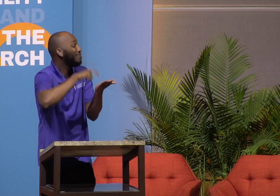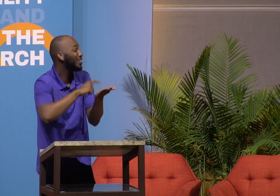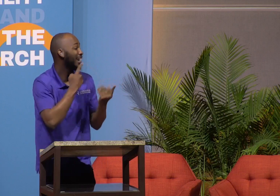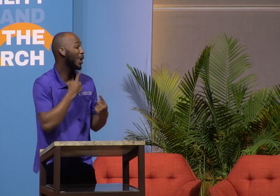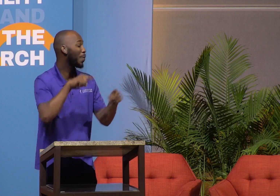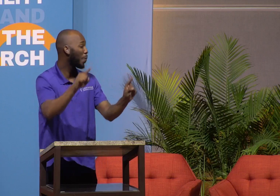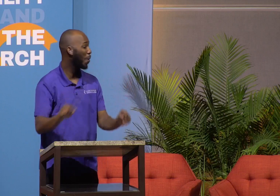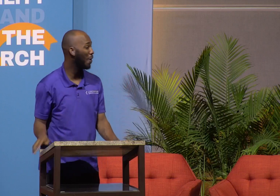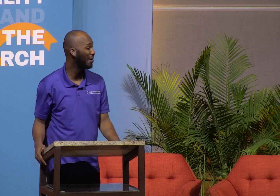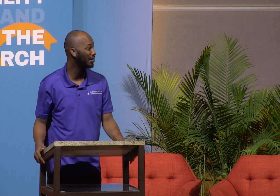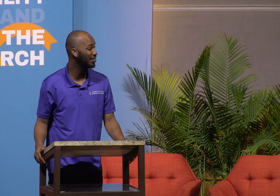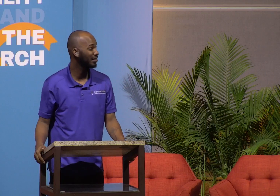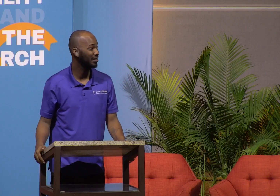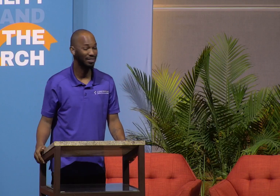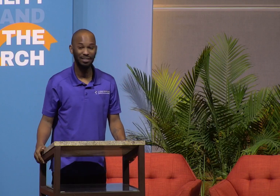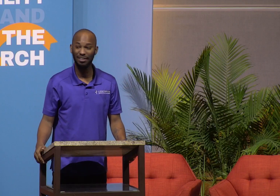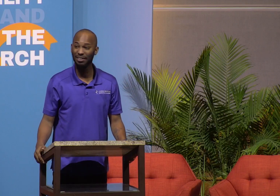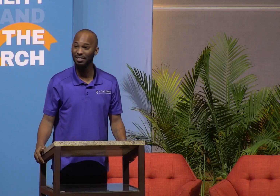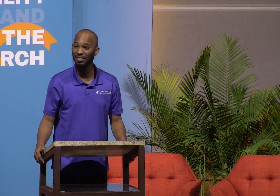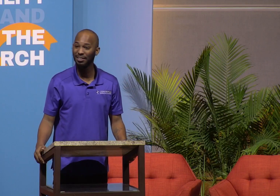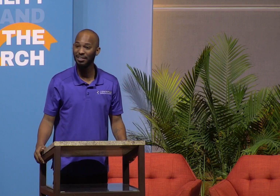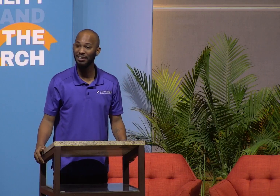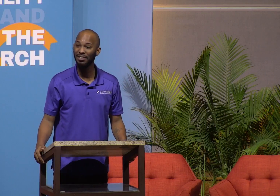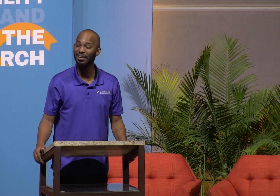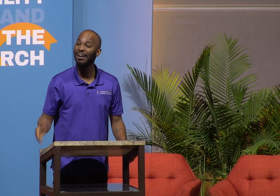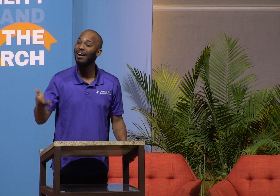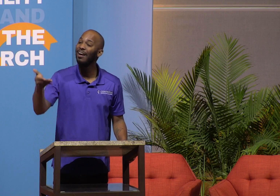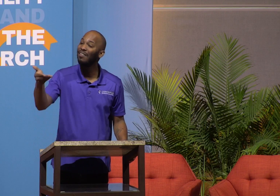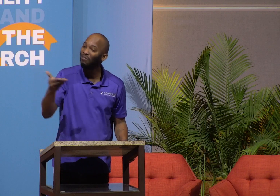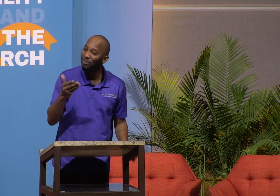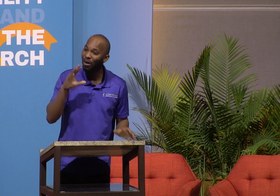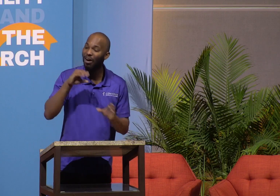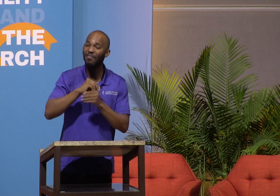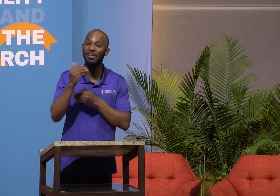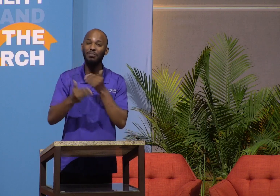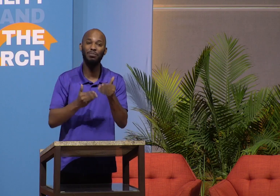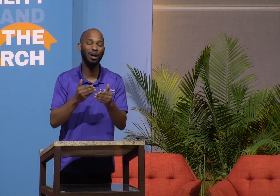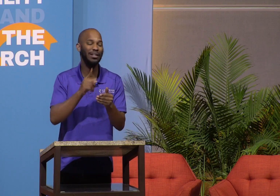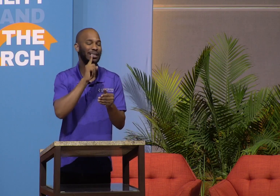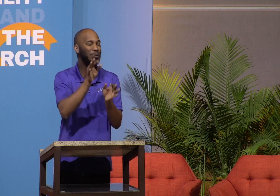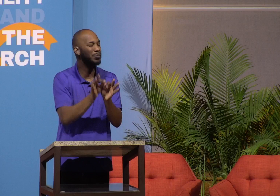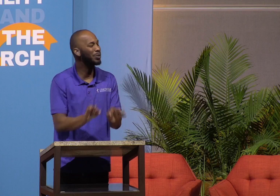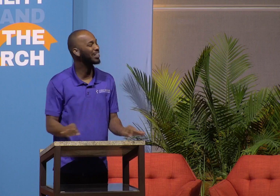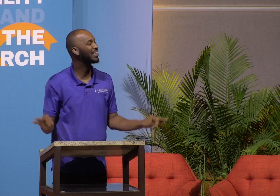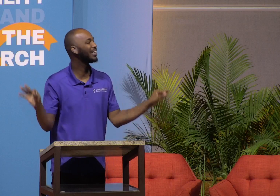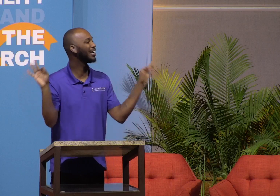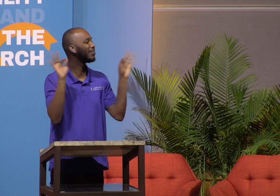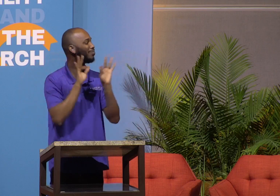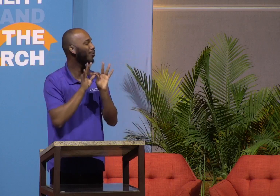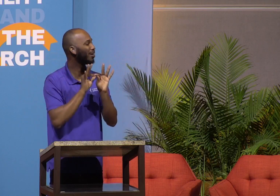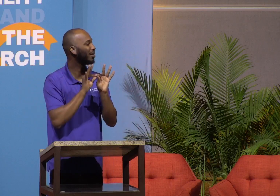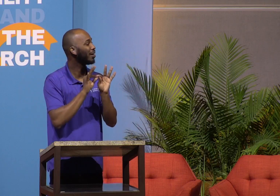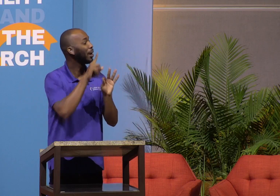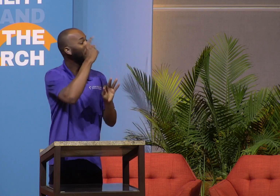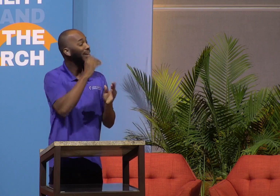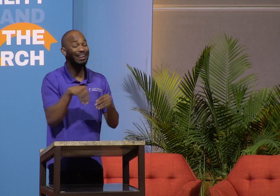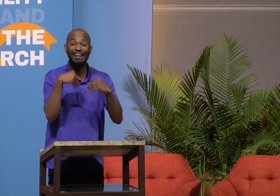table. That is one approach that we've taken, and we've seen the success rate for this. It is